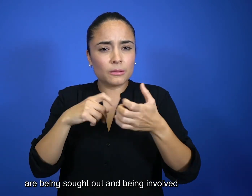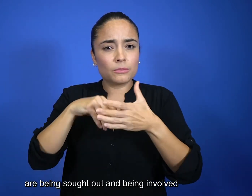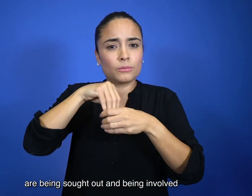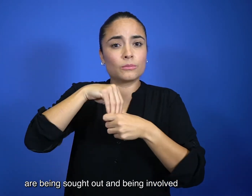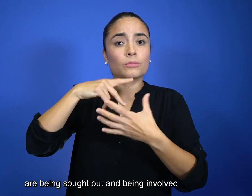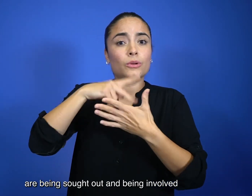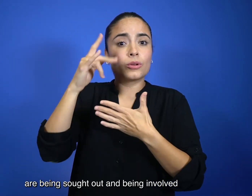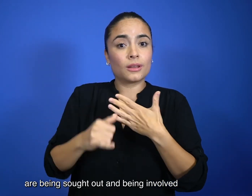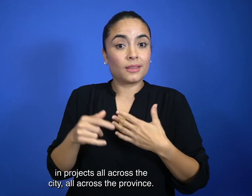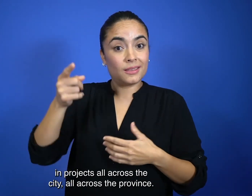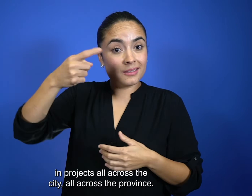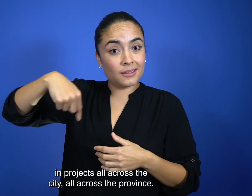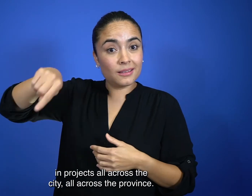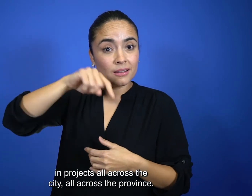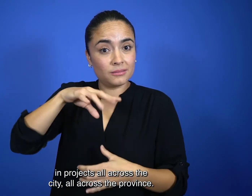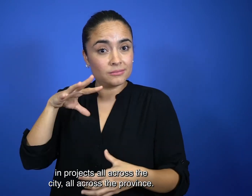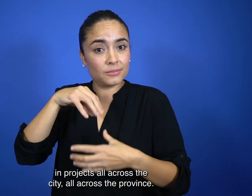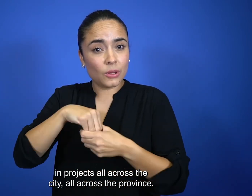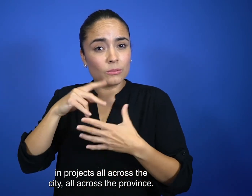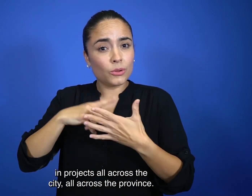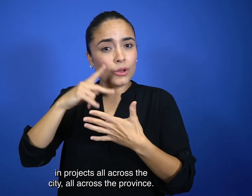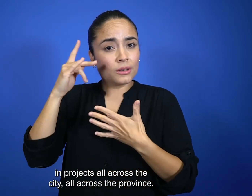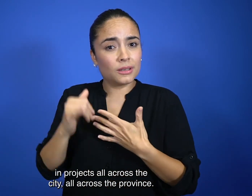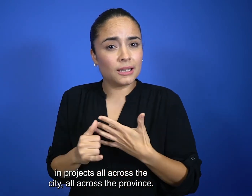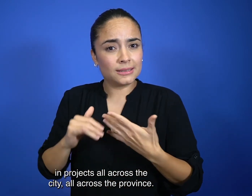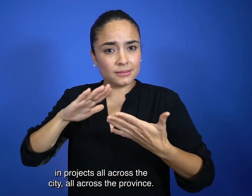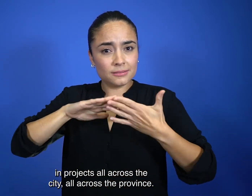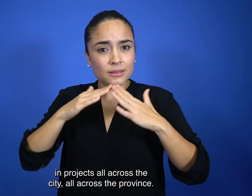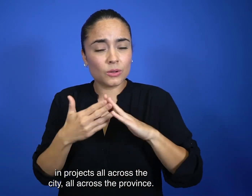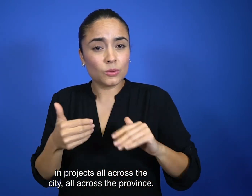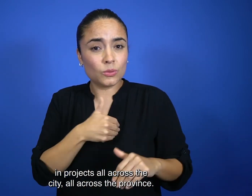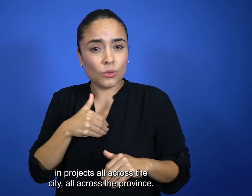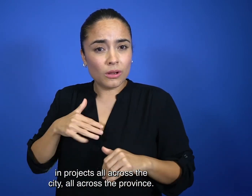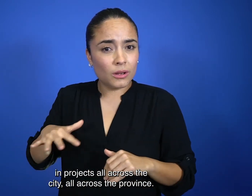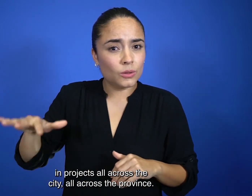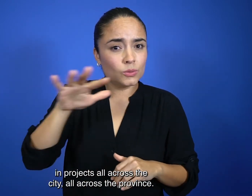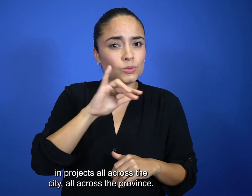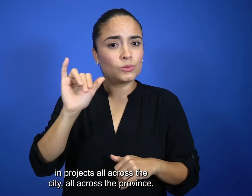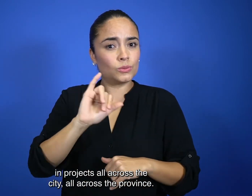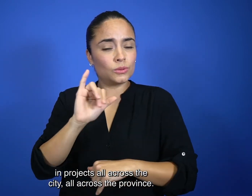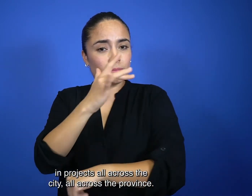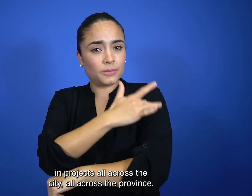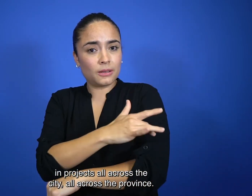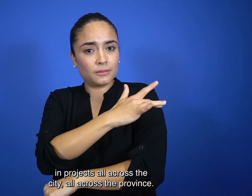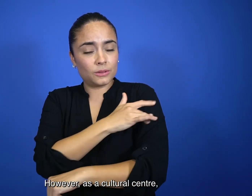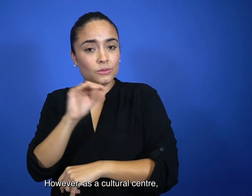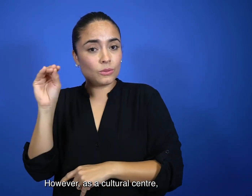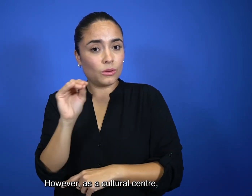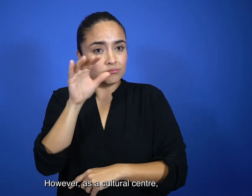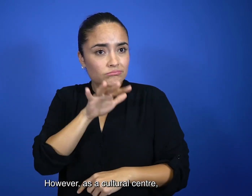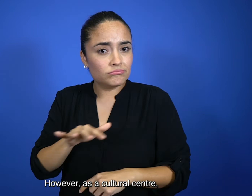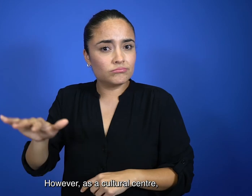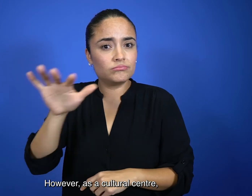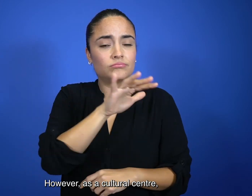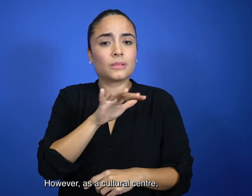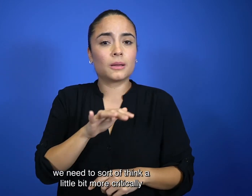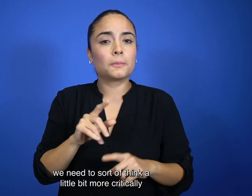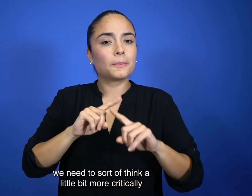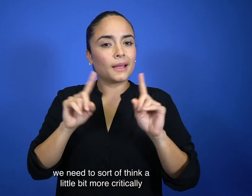and being involved in projects all across the city, all across the province. However, as a cultural center, we need to sort of